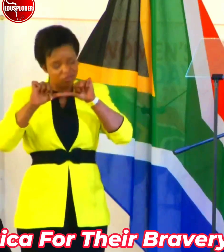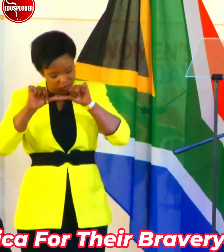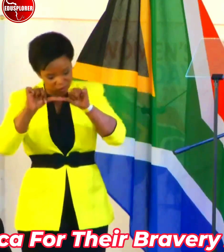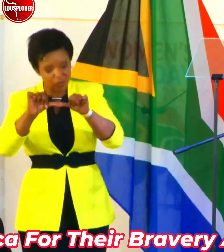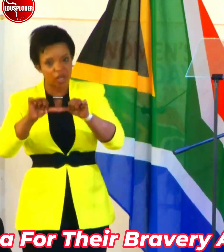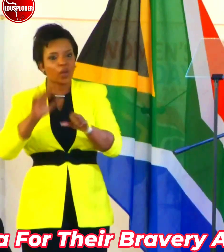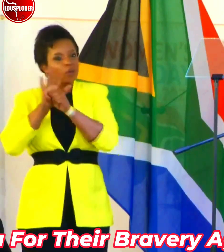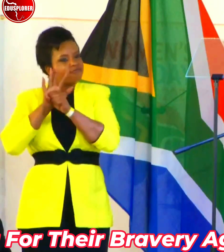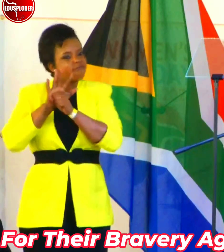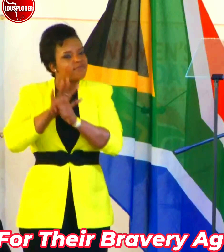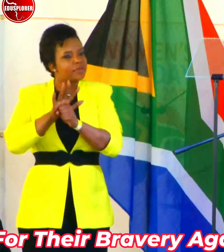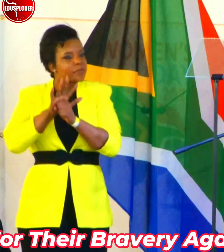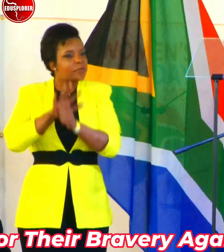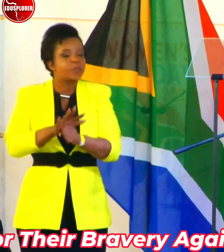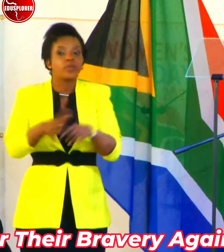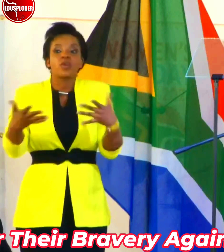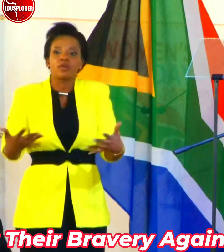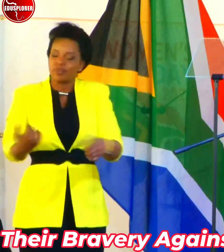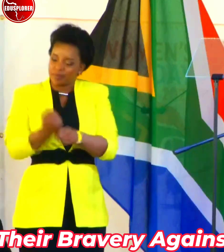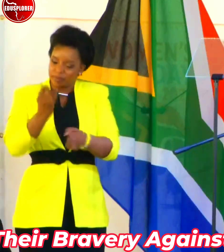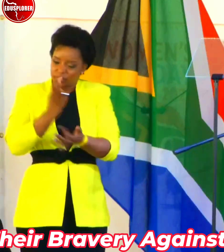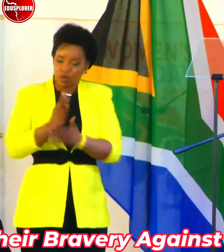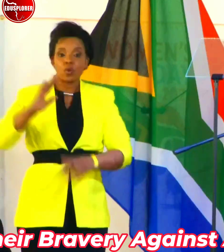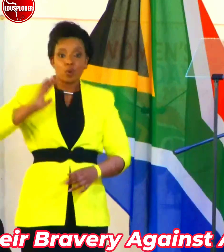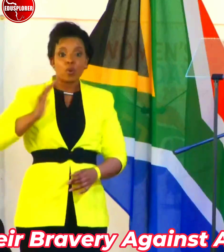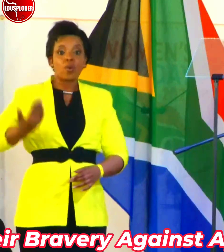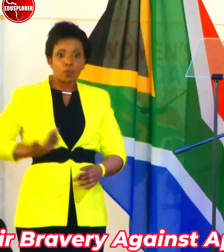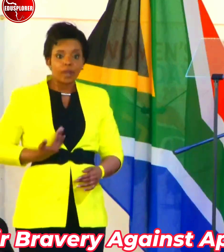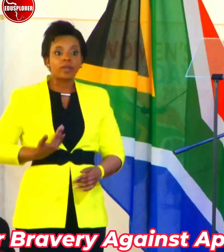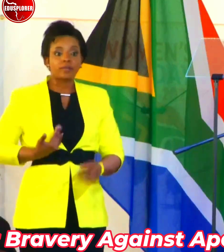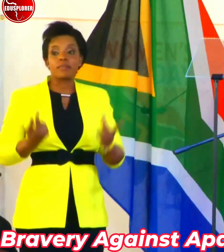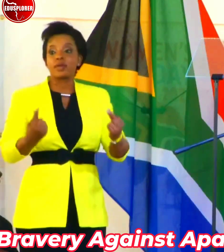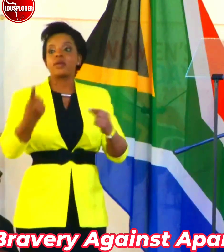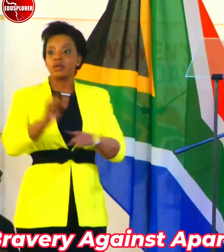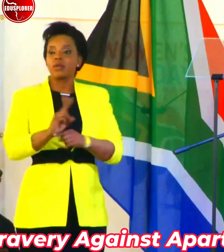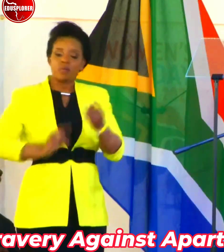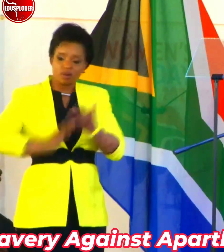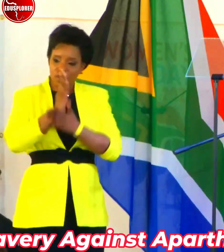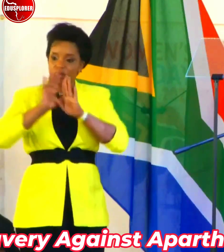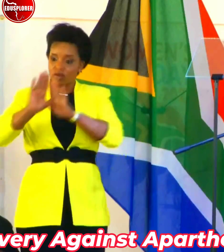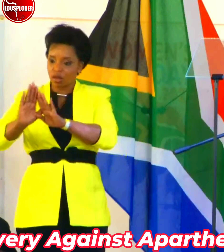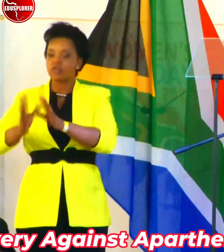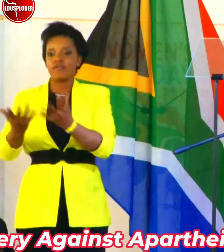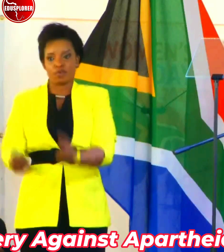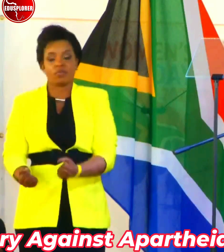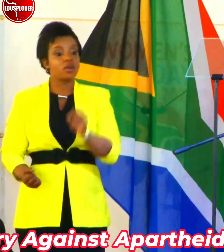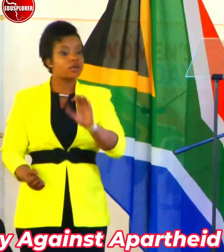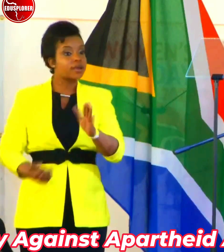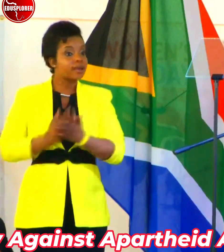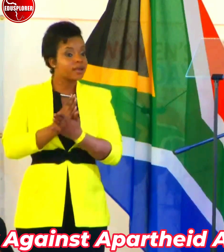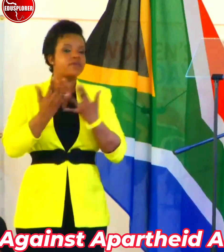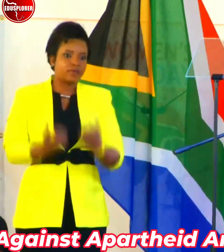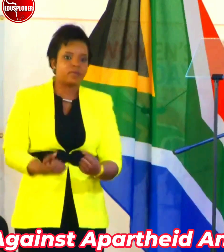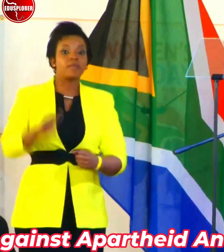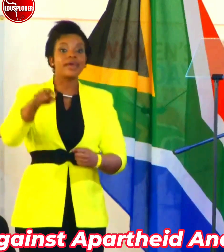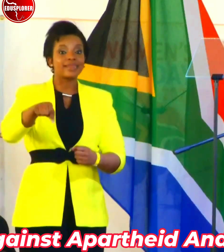pressure to ensure that women do get their due right in this country. That we must continue to